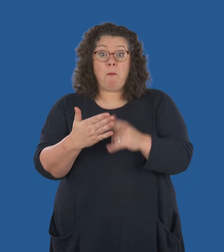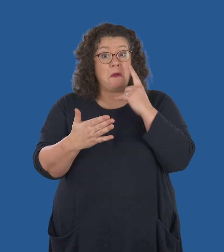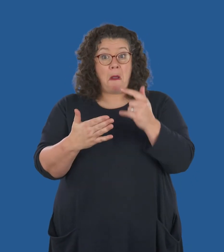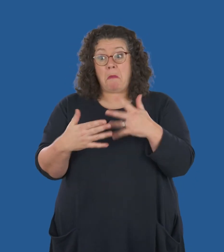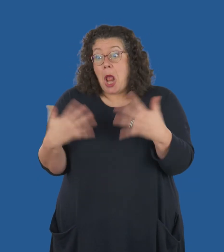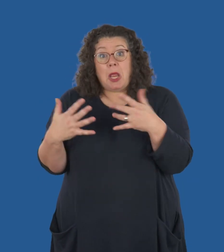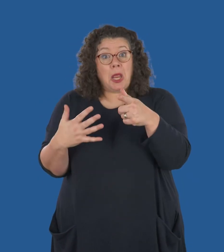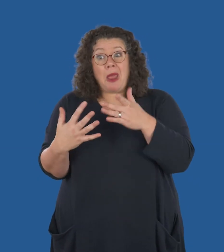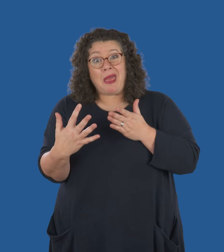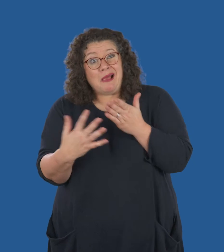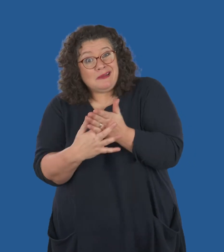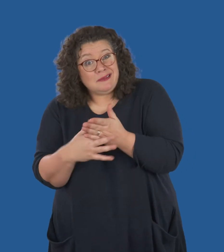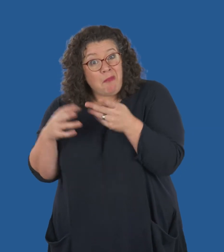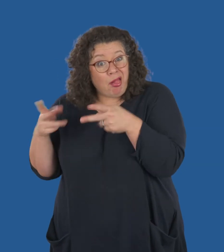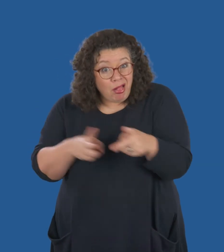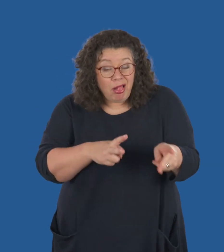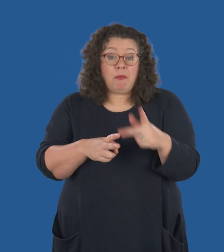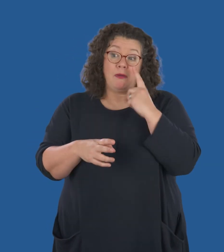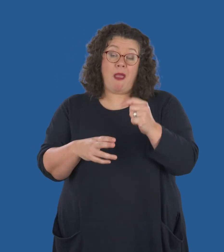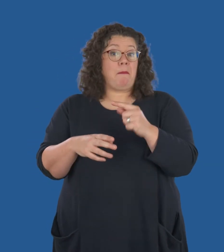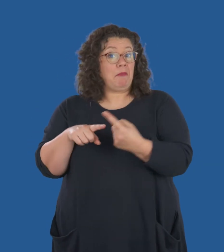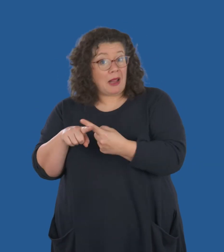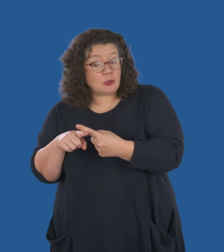accessible formats and is available in English and Welsh.